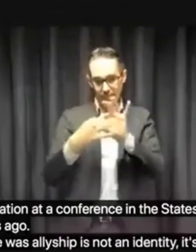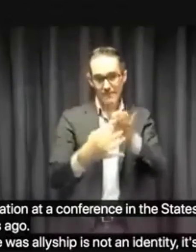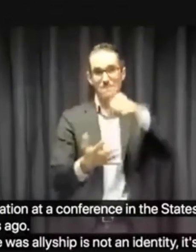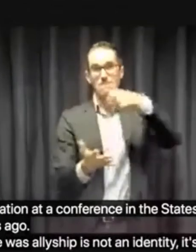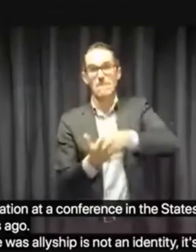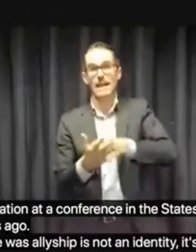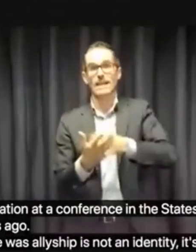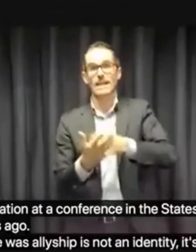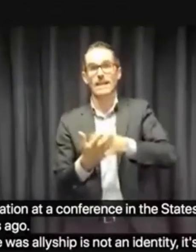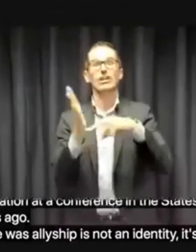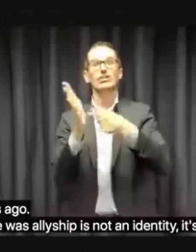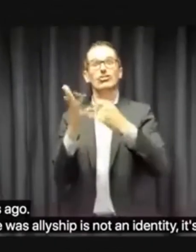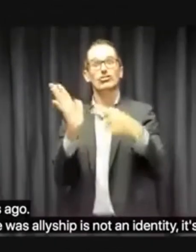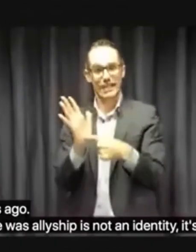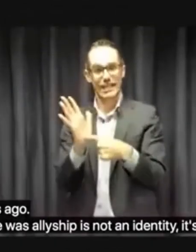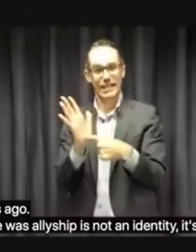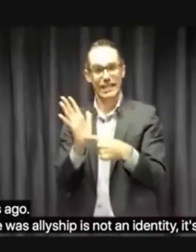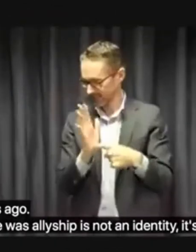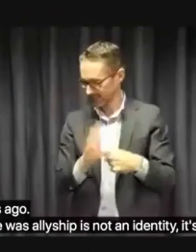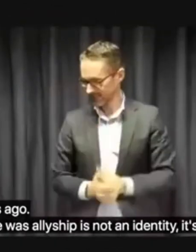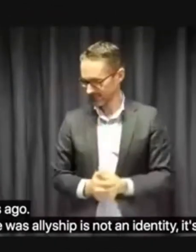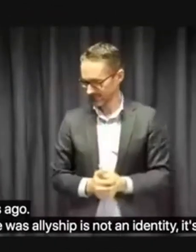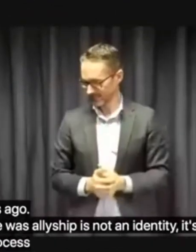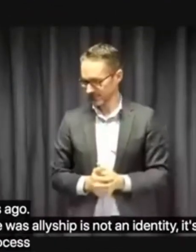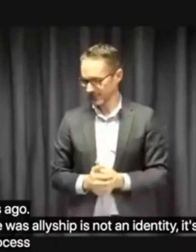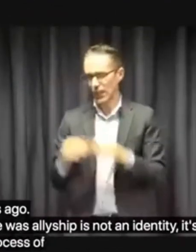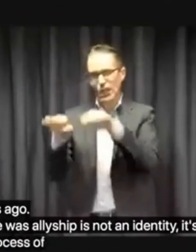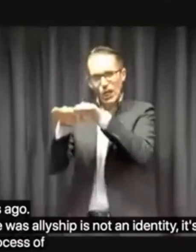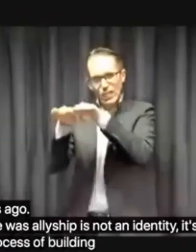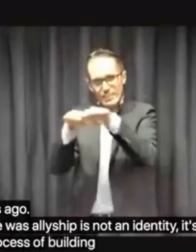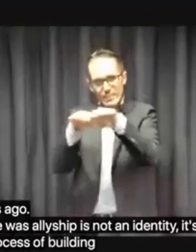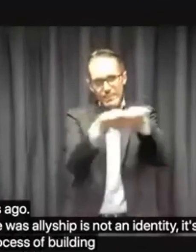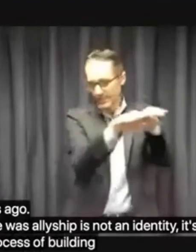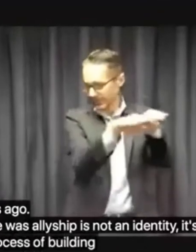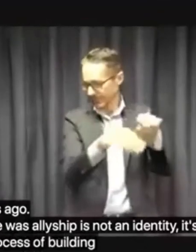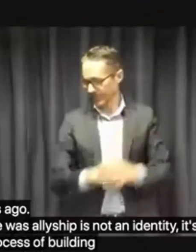building relationships based on trust.